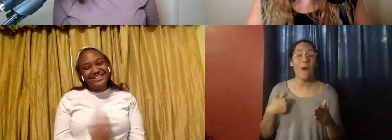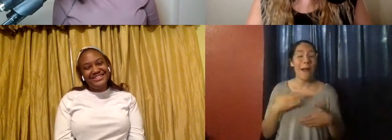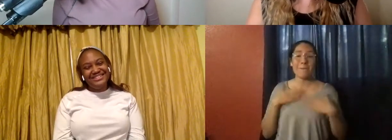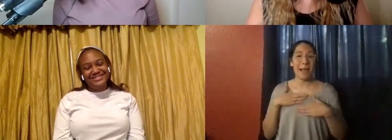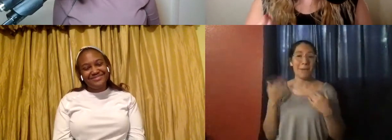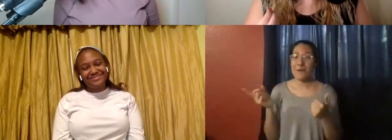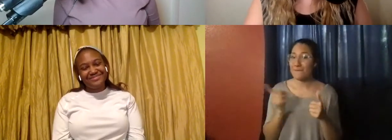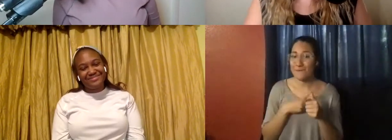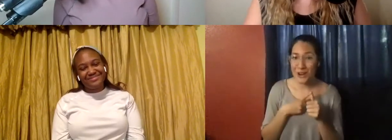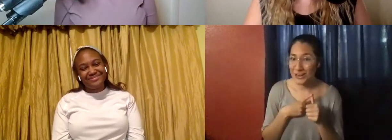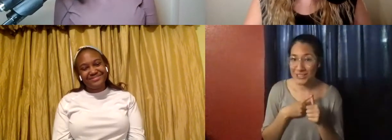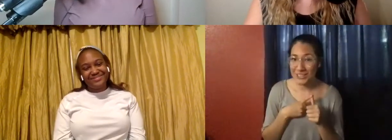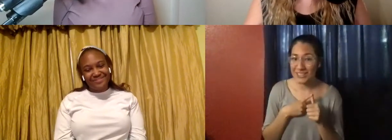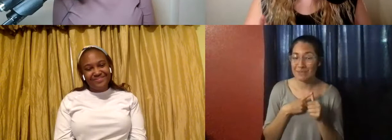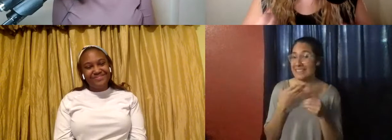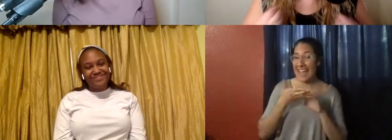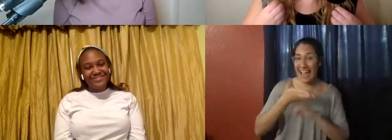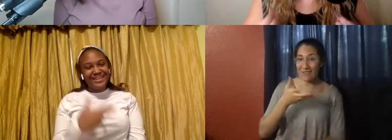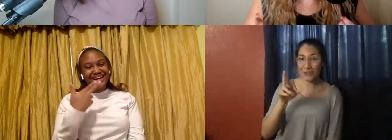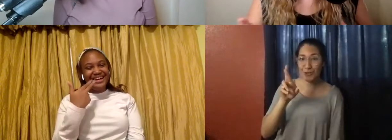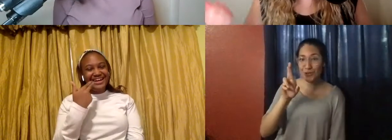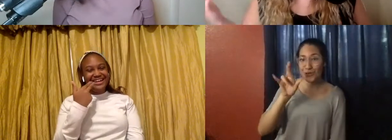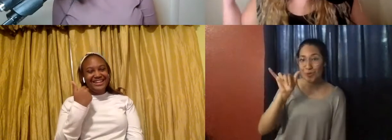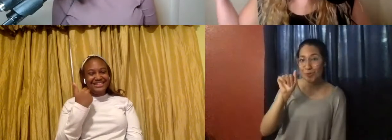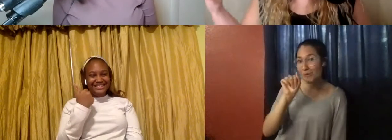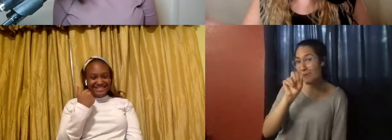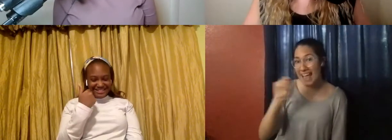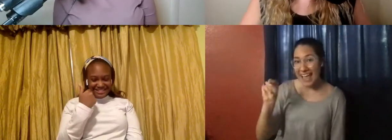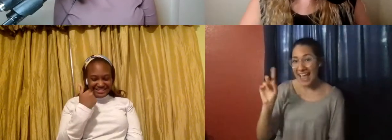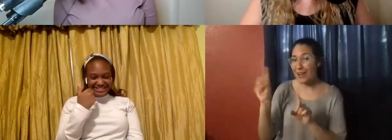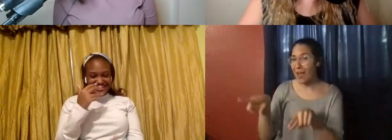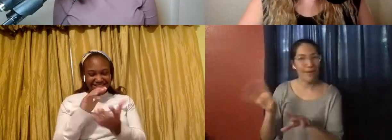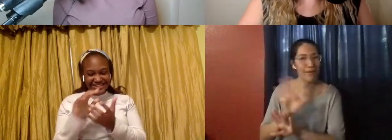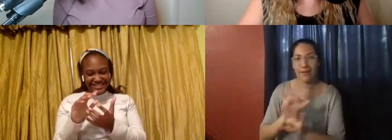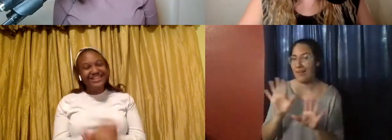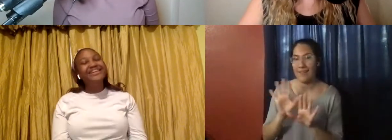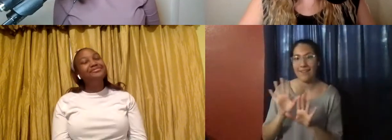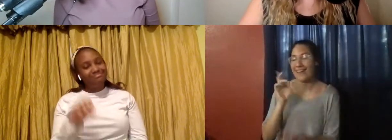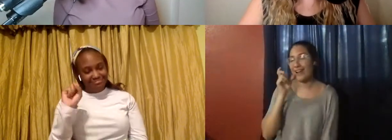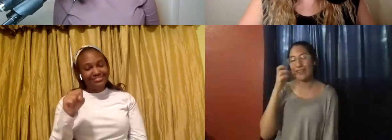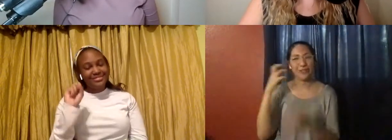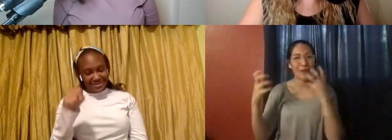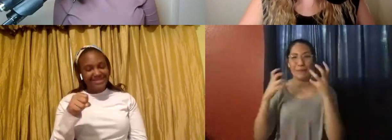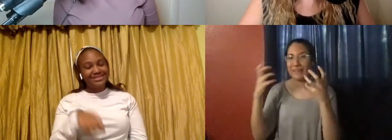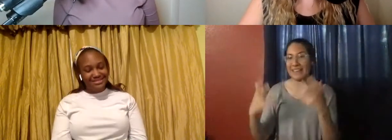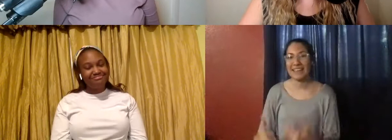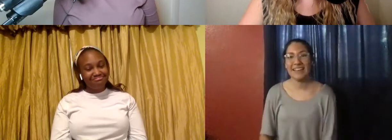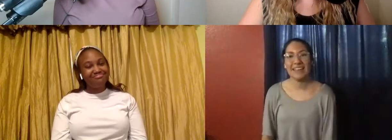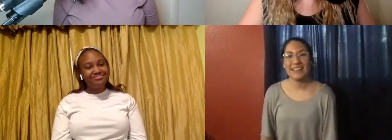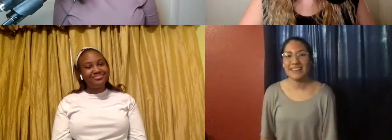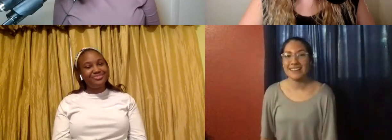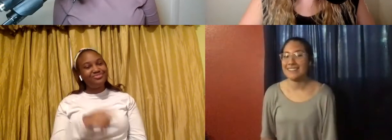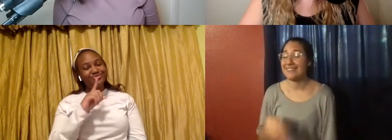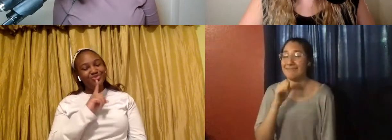have gone after Ryann. She was just screaming up a storm in there. I was. And it was... she's not going